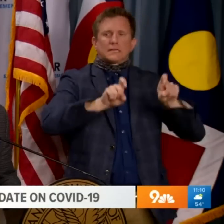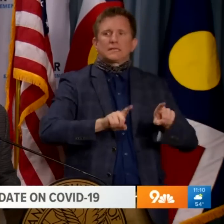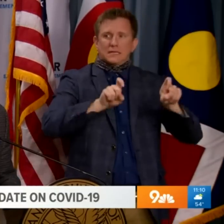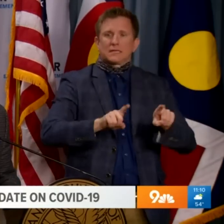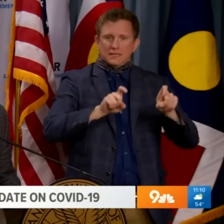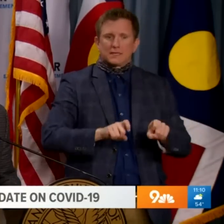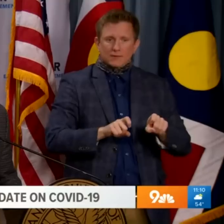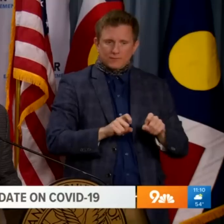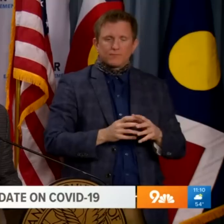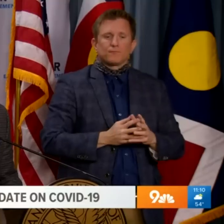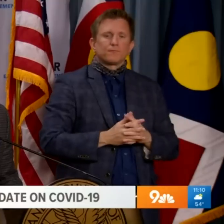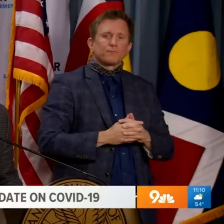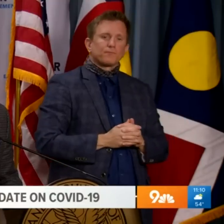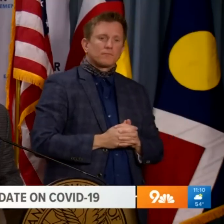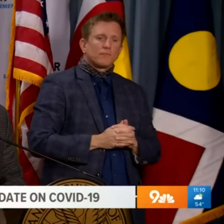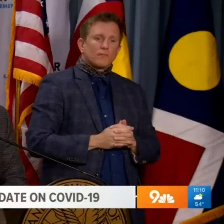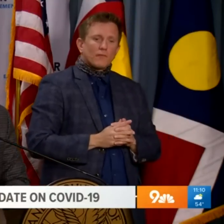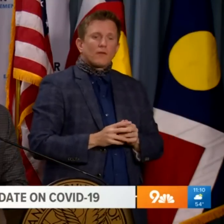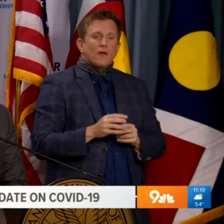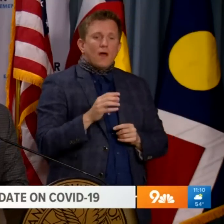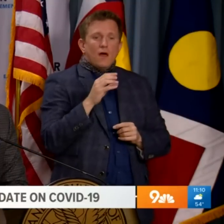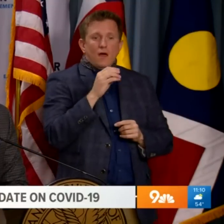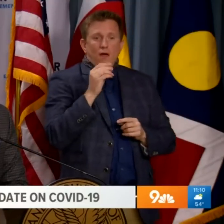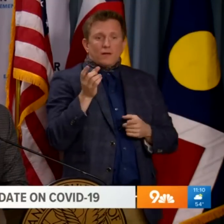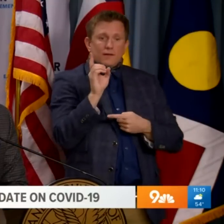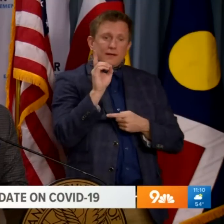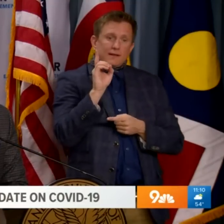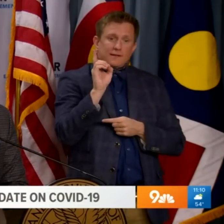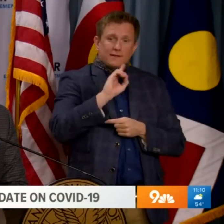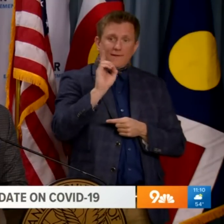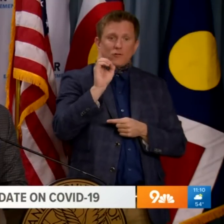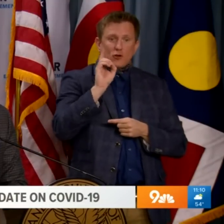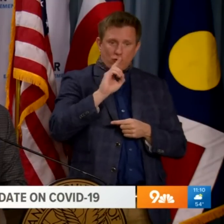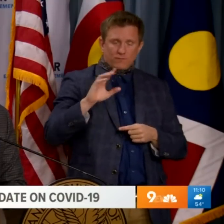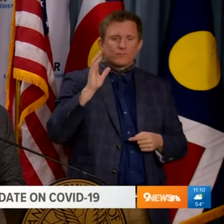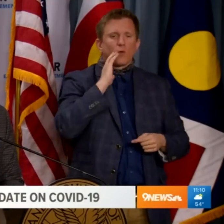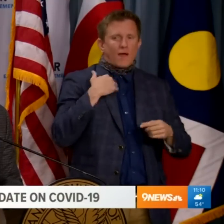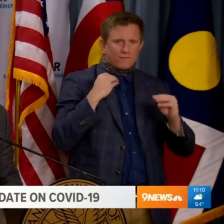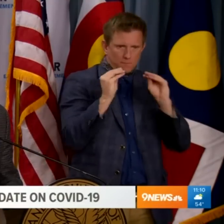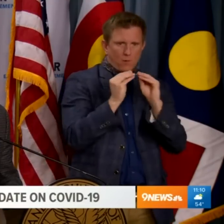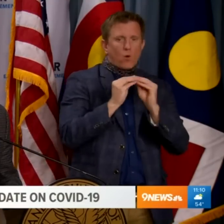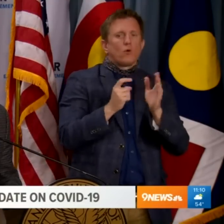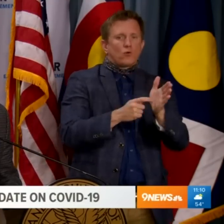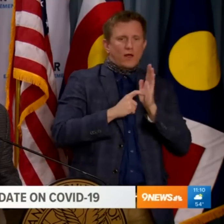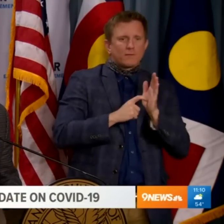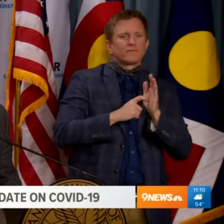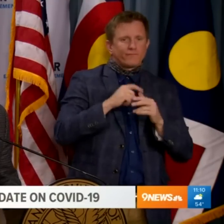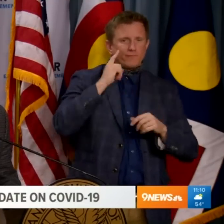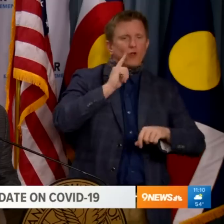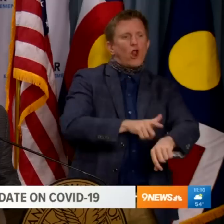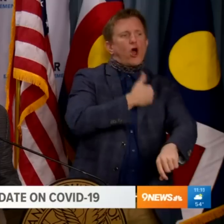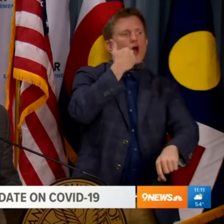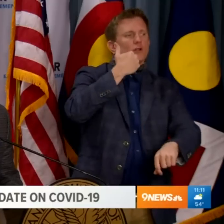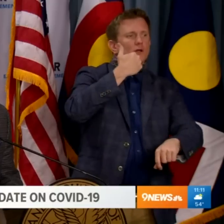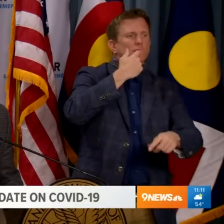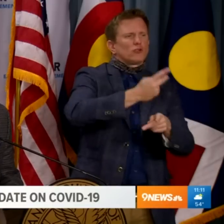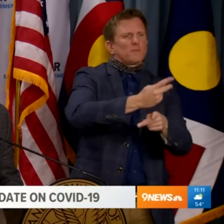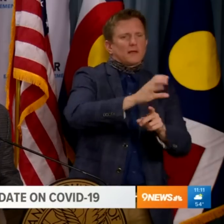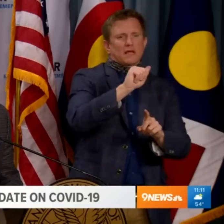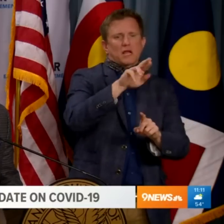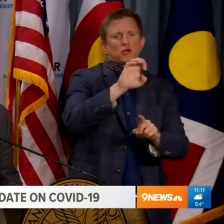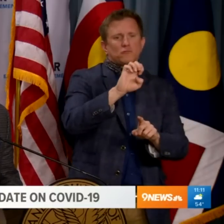requiring these facilities to create detailed isolation plans by May 1. and increased state support in the form of the National